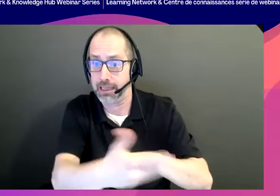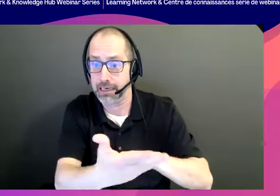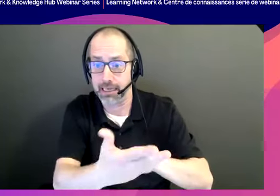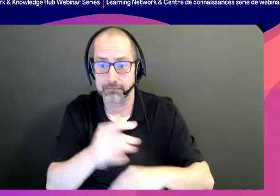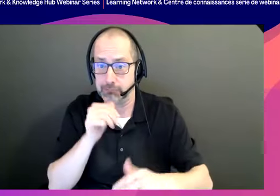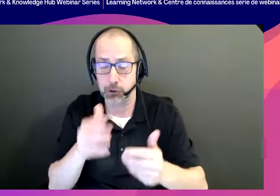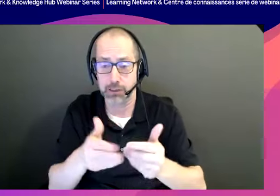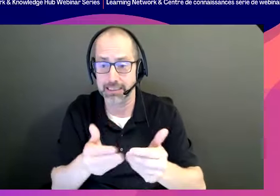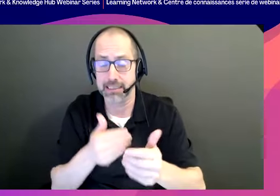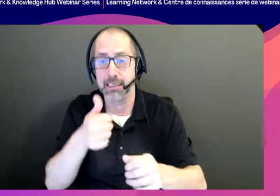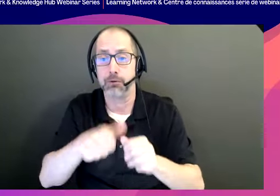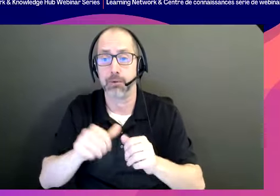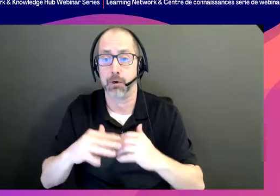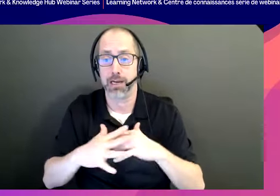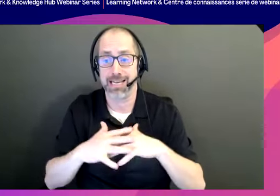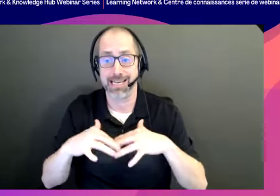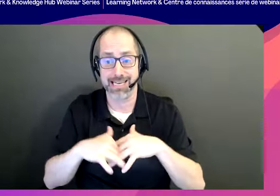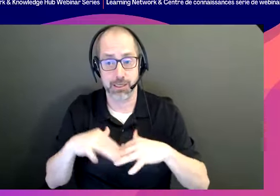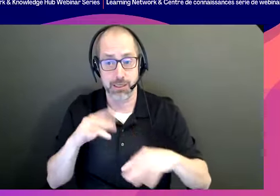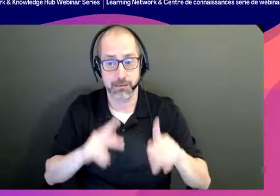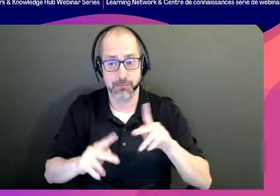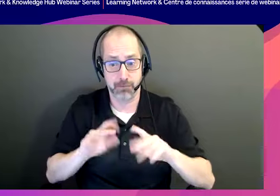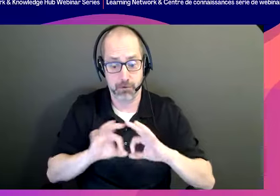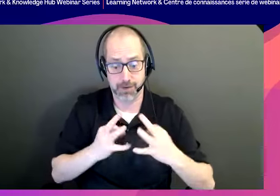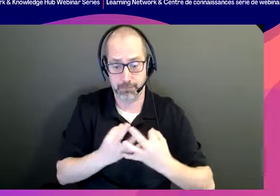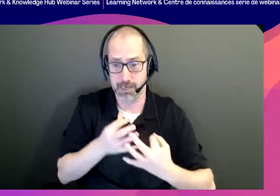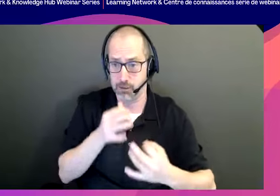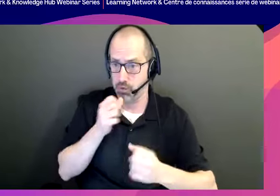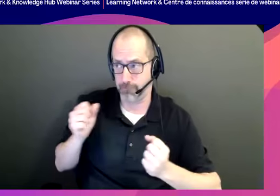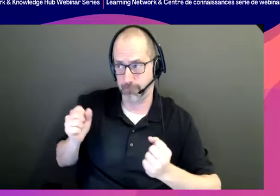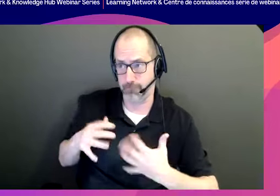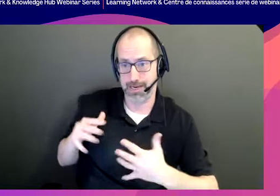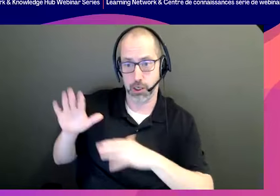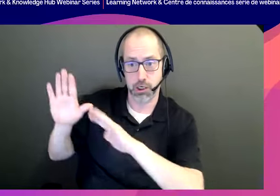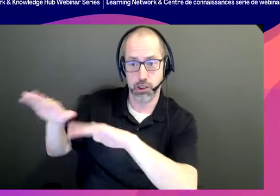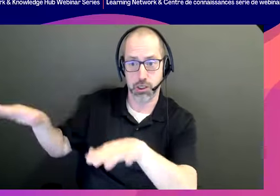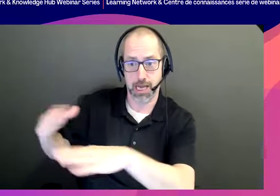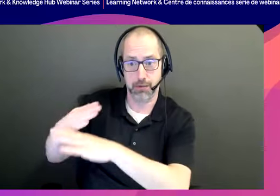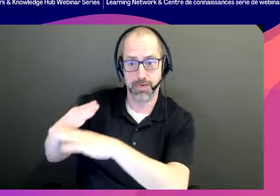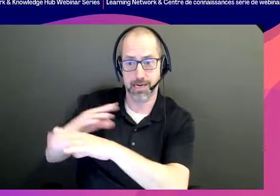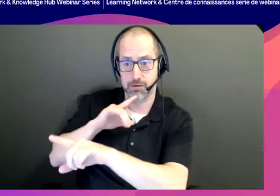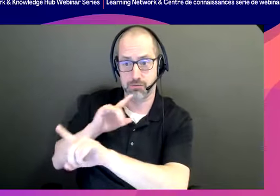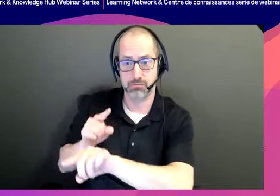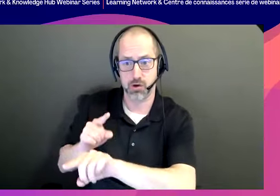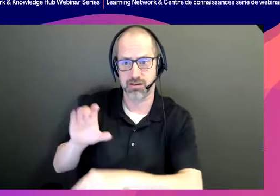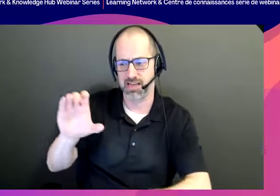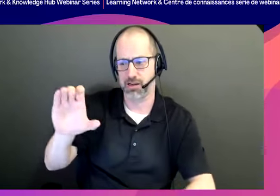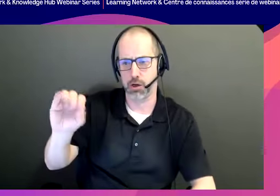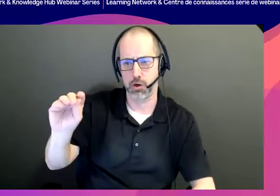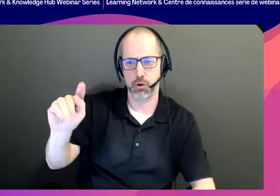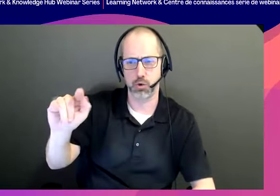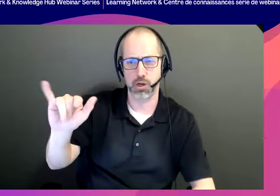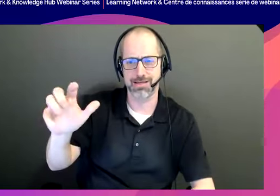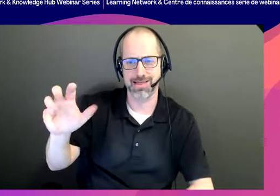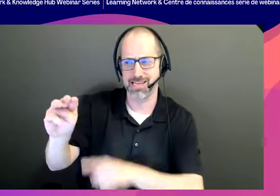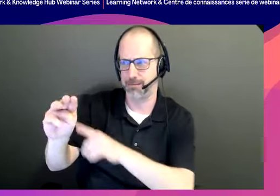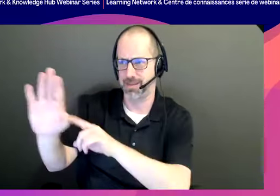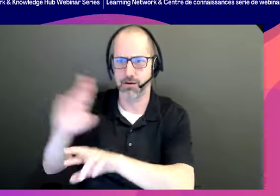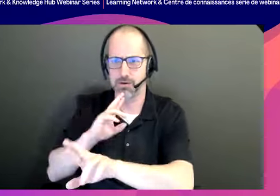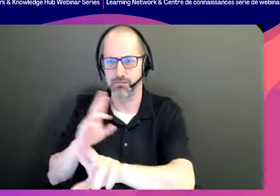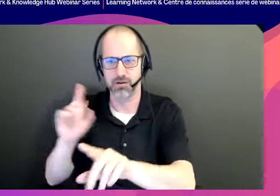Indigenous families fear child protection response due to the historical and really colonialistic relationship with whether it's a child welfare